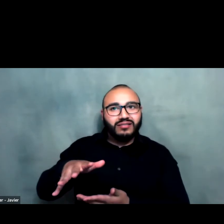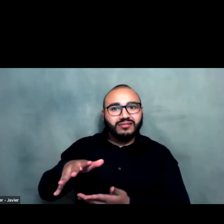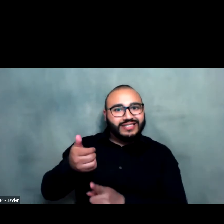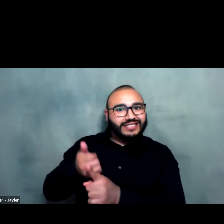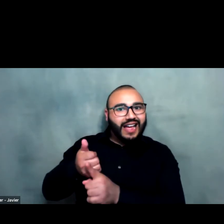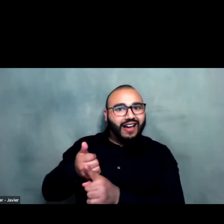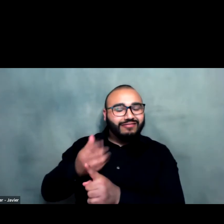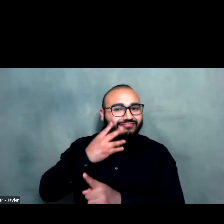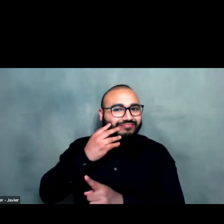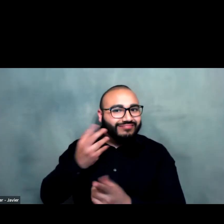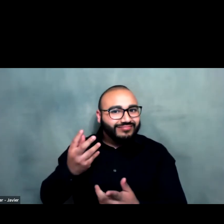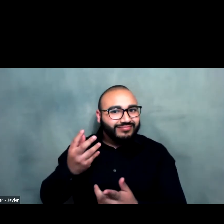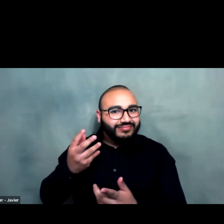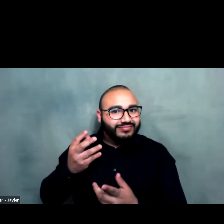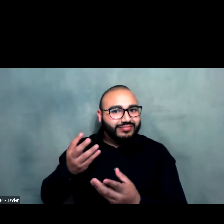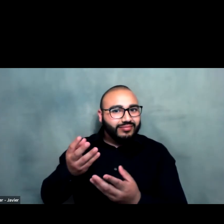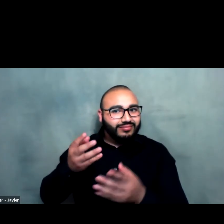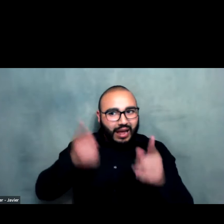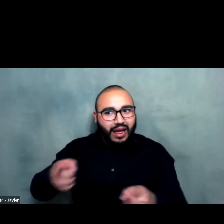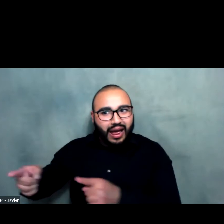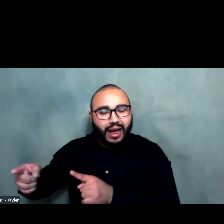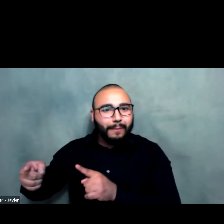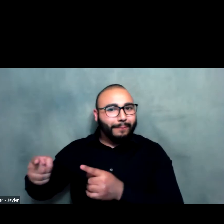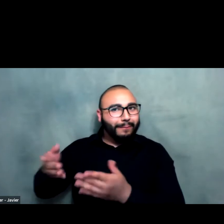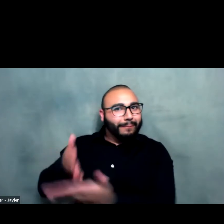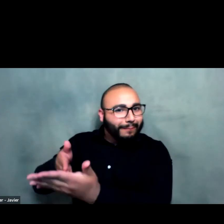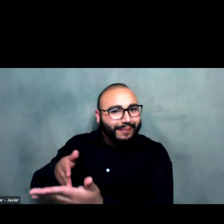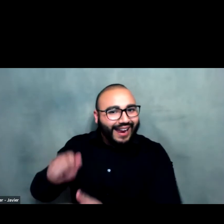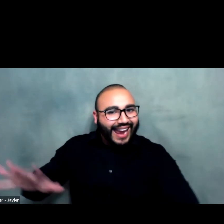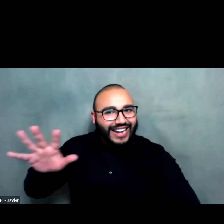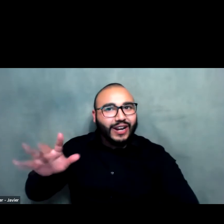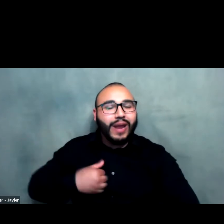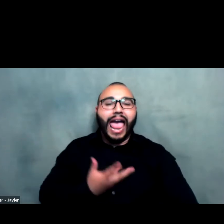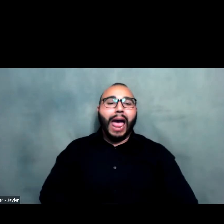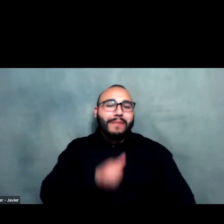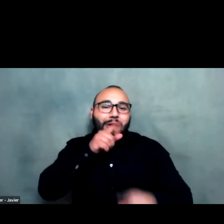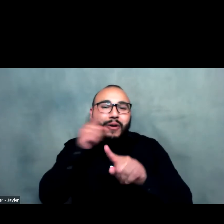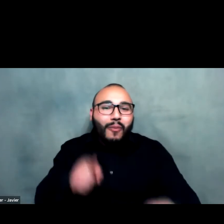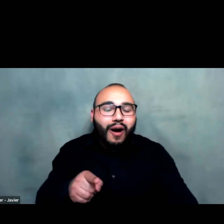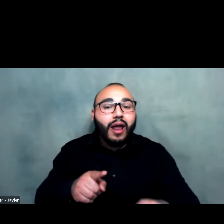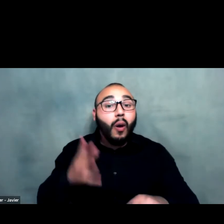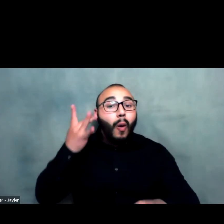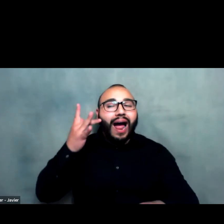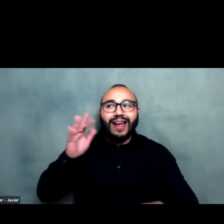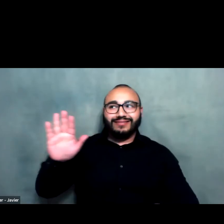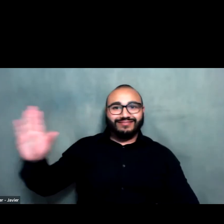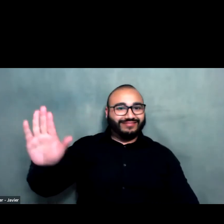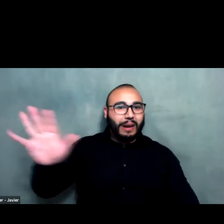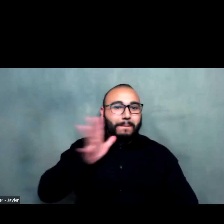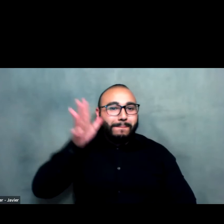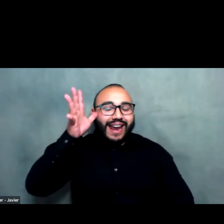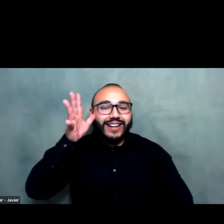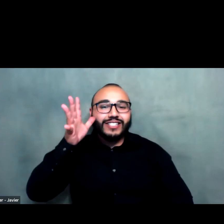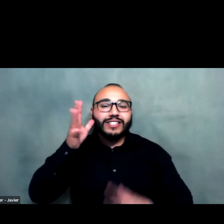the generational difference because we have my parents' generation who was just so grateful to be here in the United States, right? So you keep your